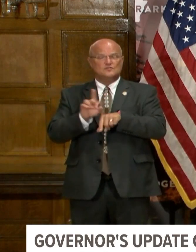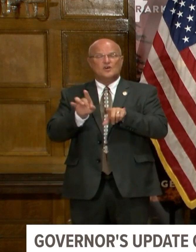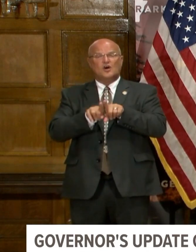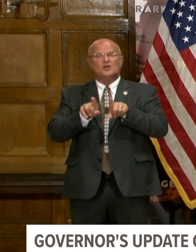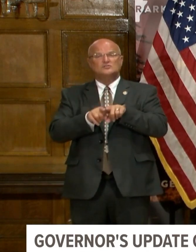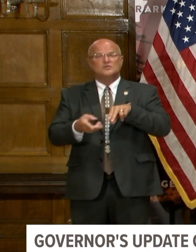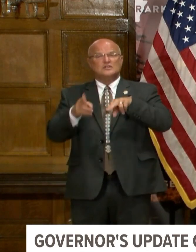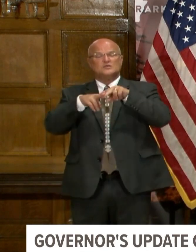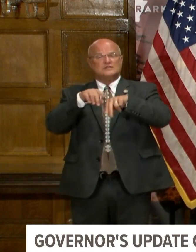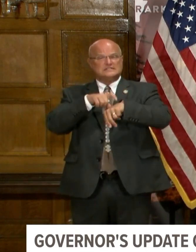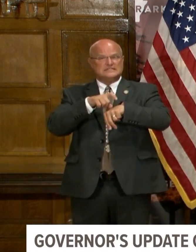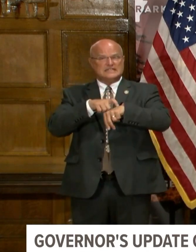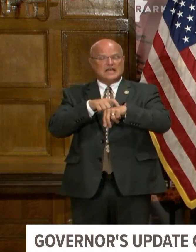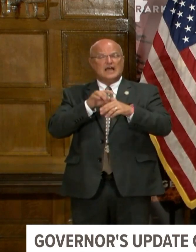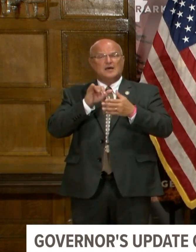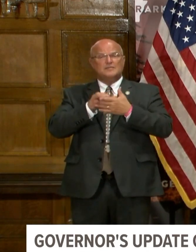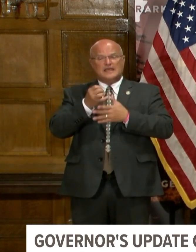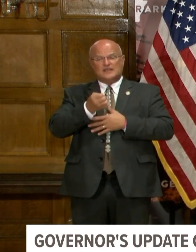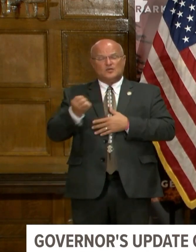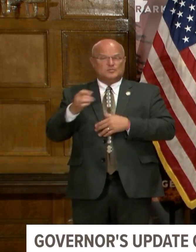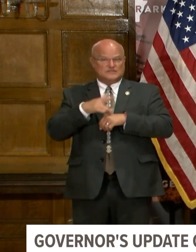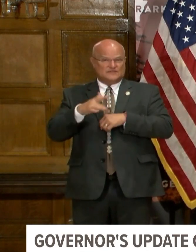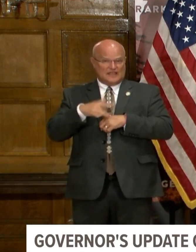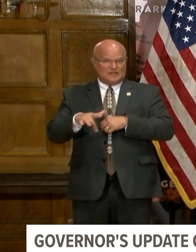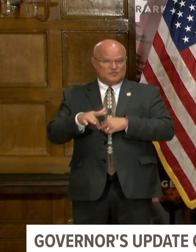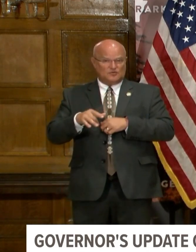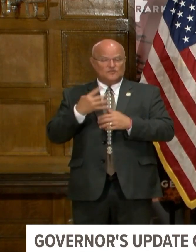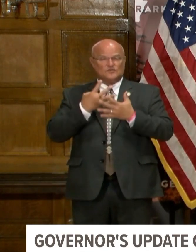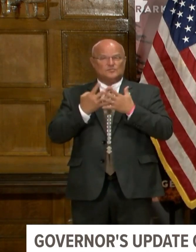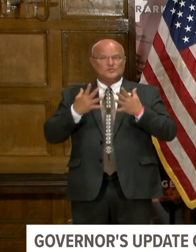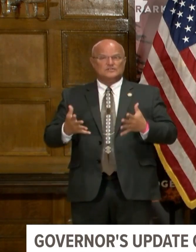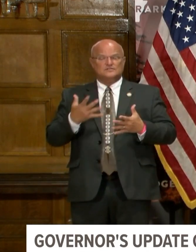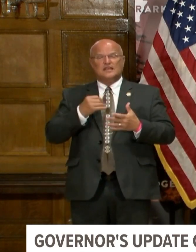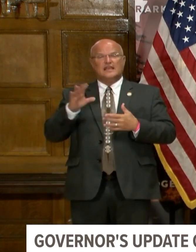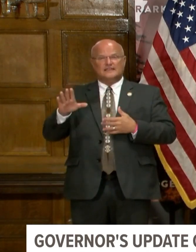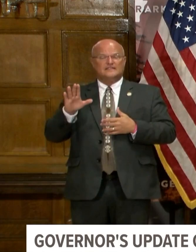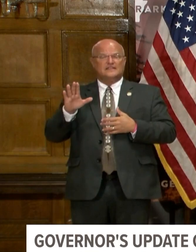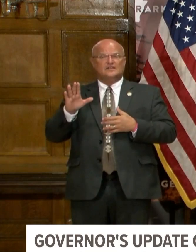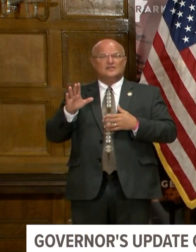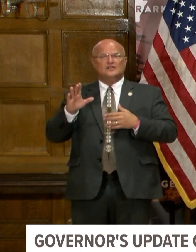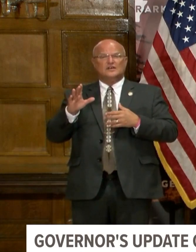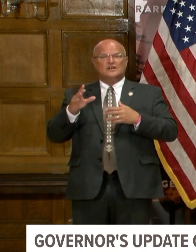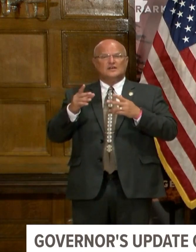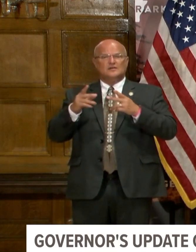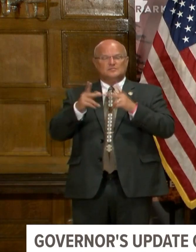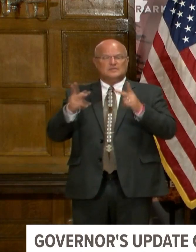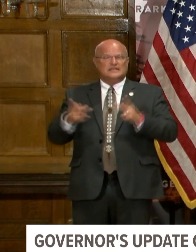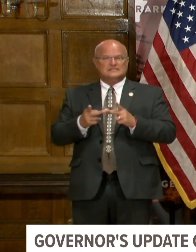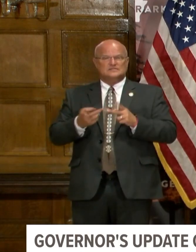the amount of time that equipment is available to inmates in their barracks to make up for the increased demand on those